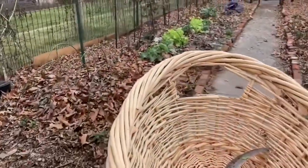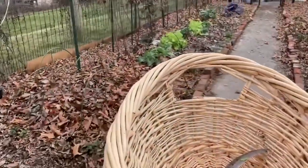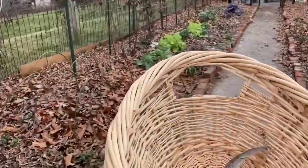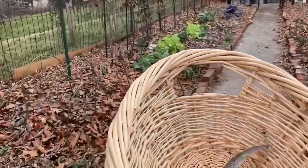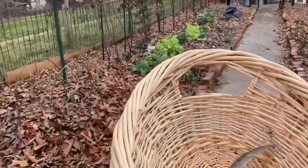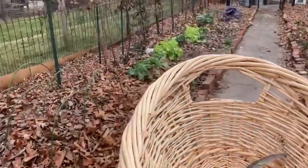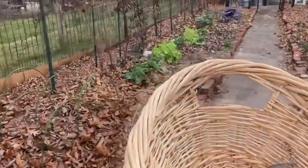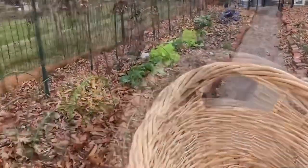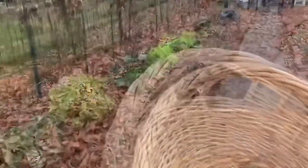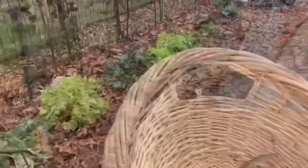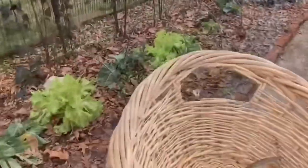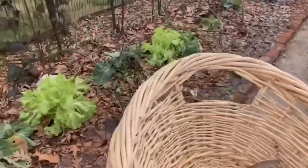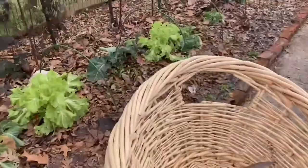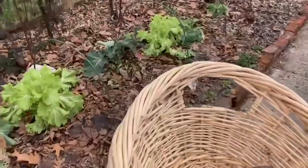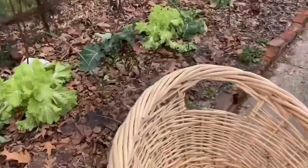joy.